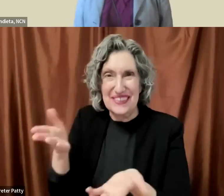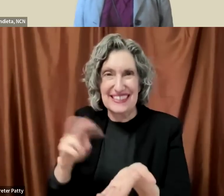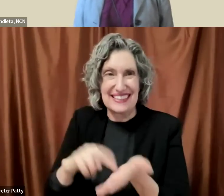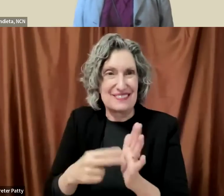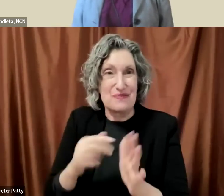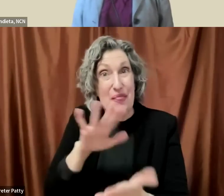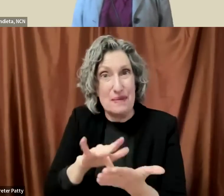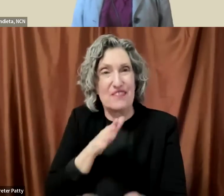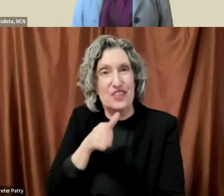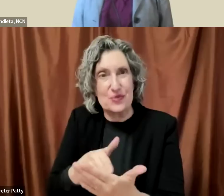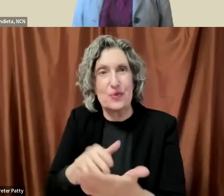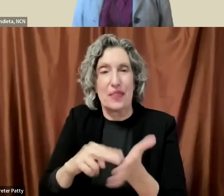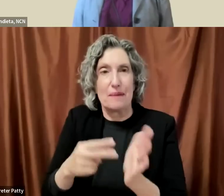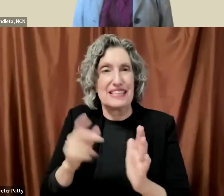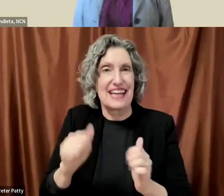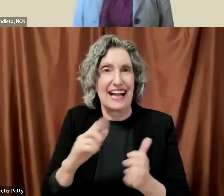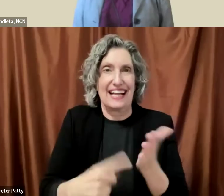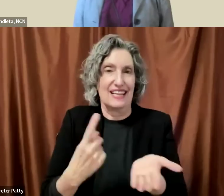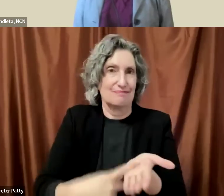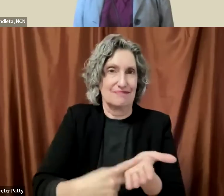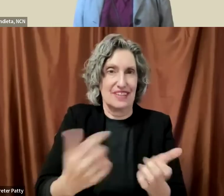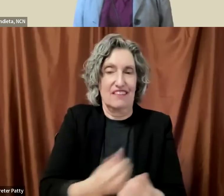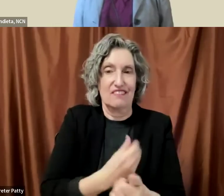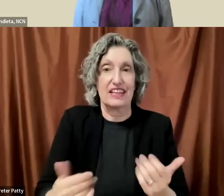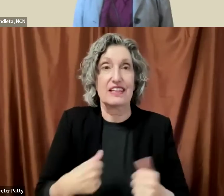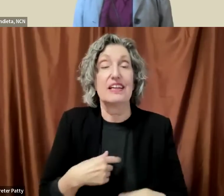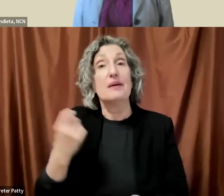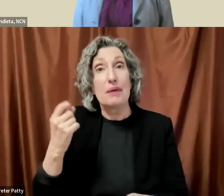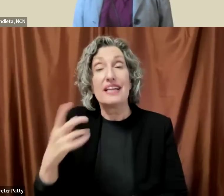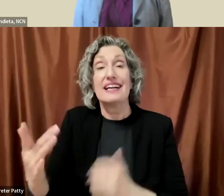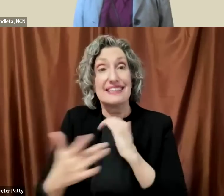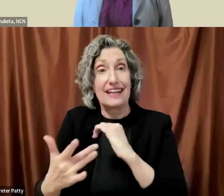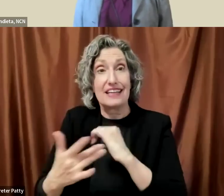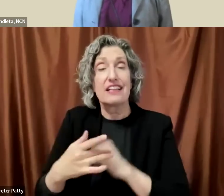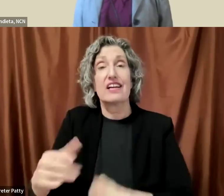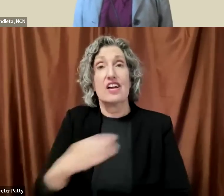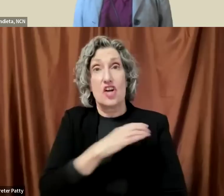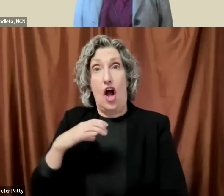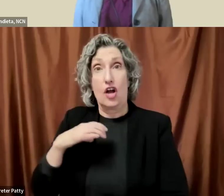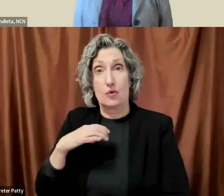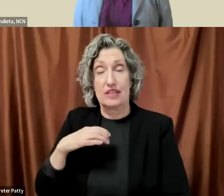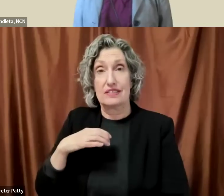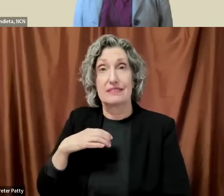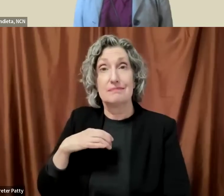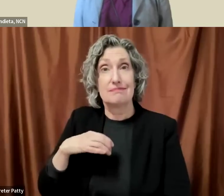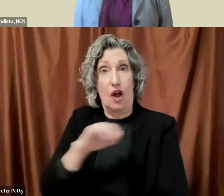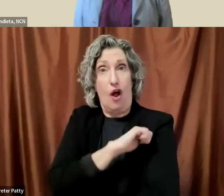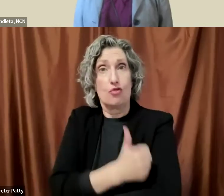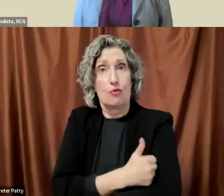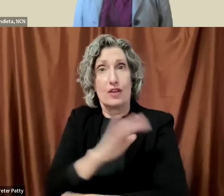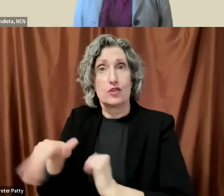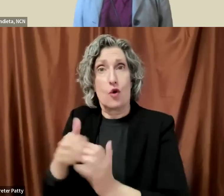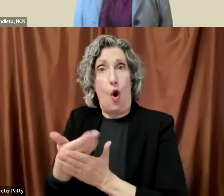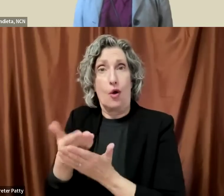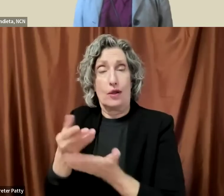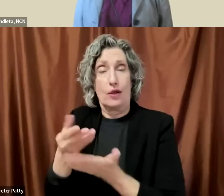know, Congress does authorize spending and appropriations, and that is really in their bailiwick. And so it's